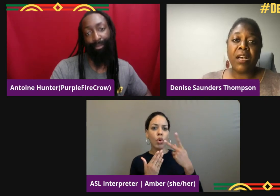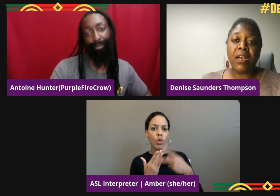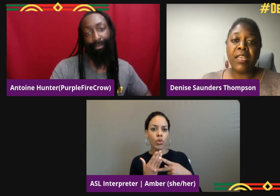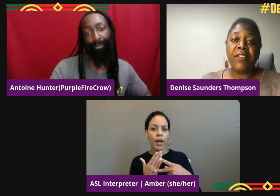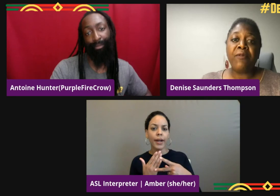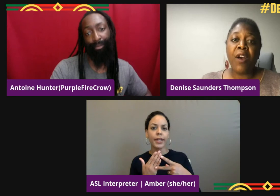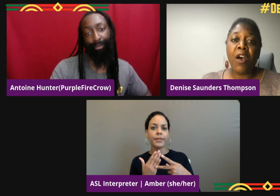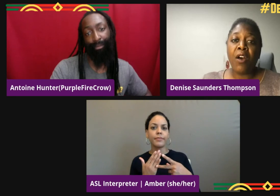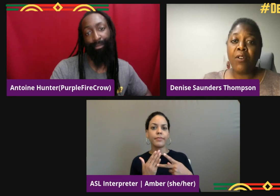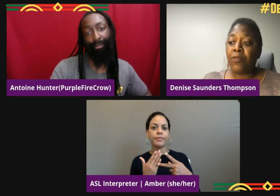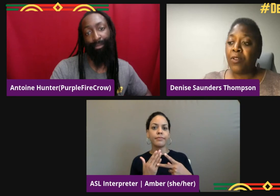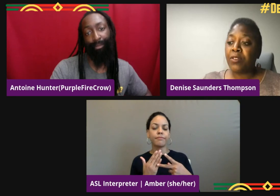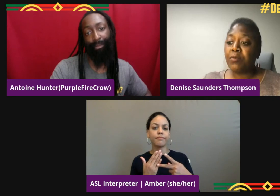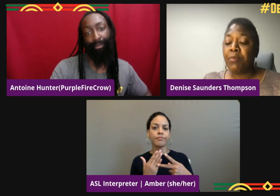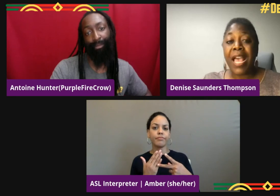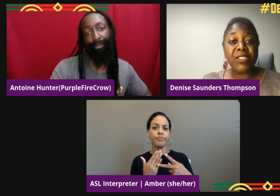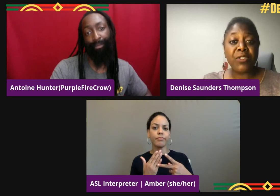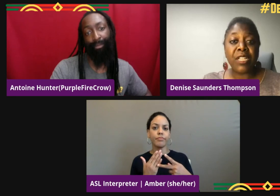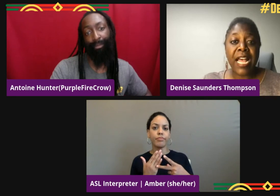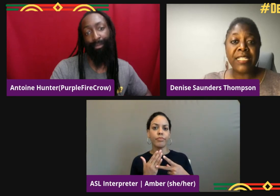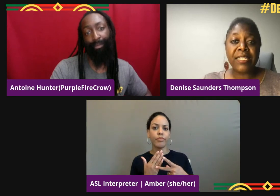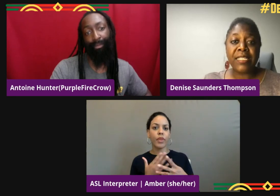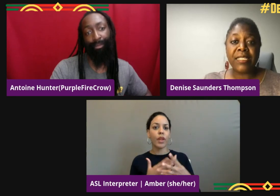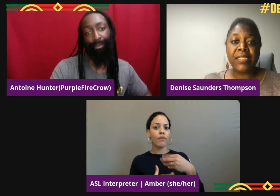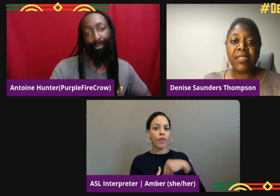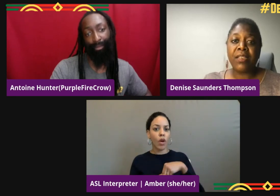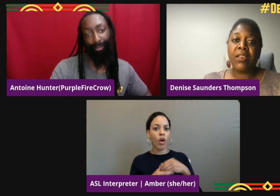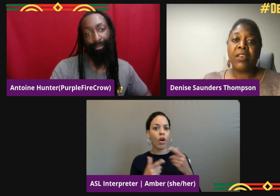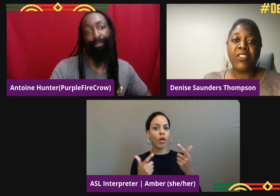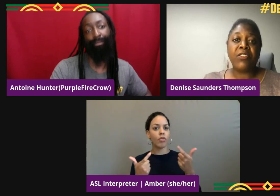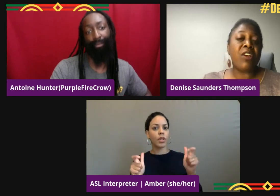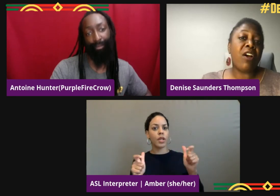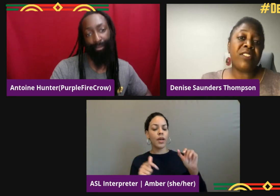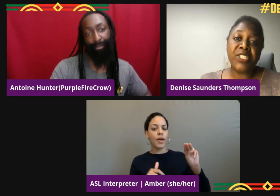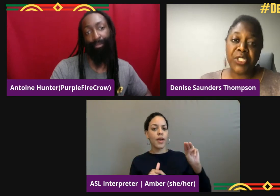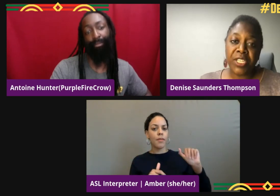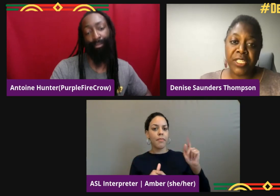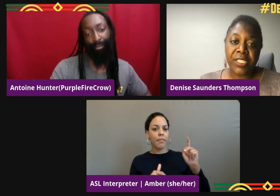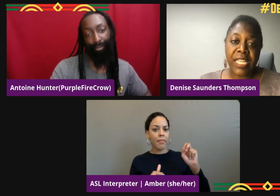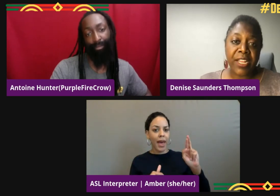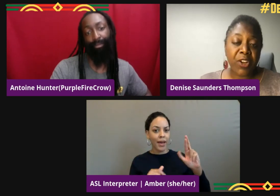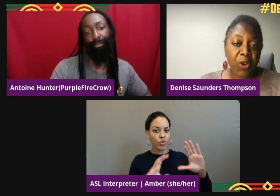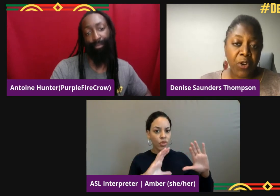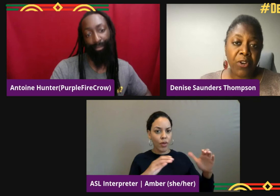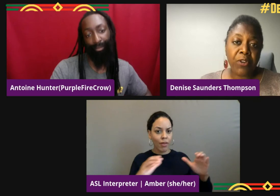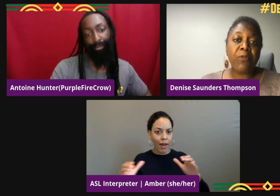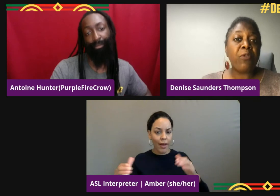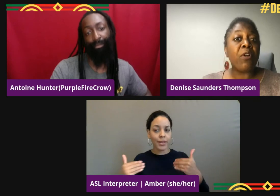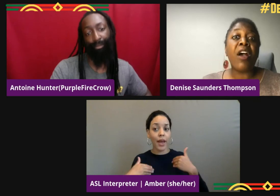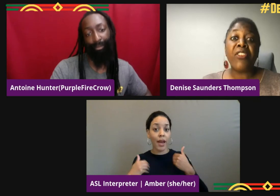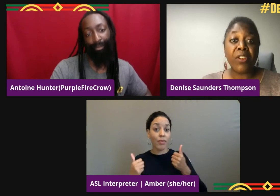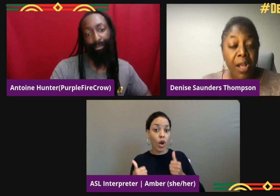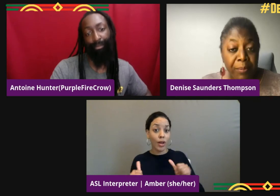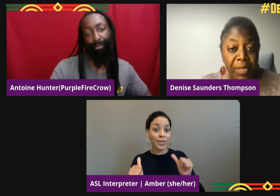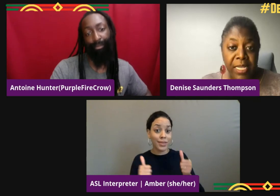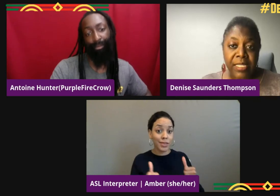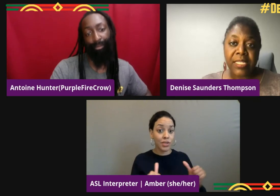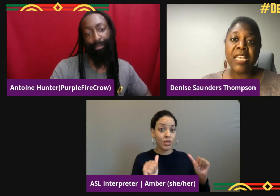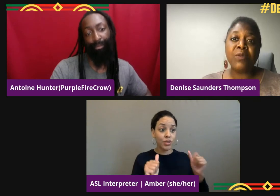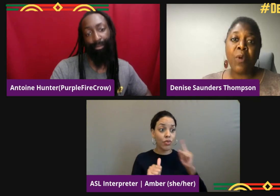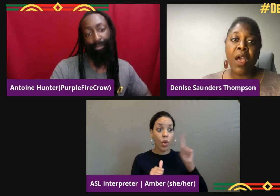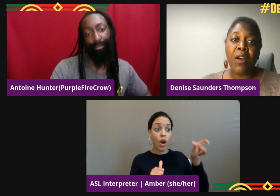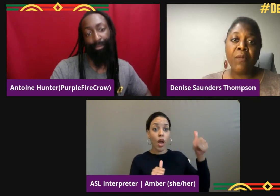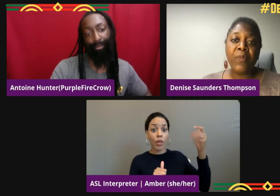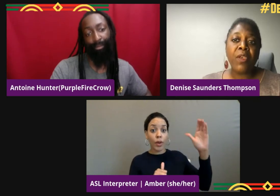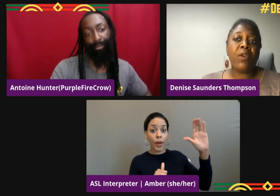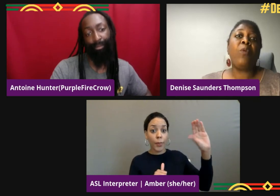that involve master classes. There's auditions that occur for other companies